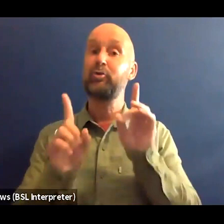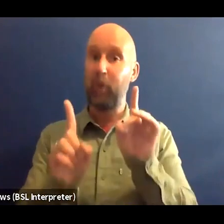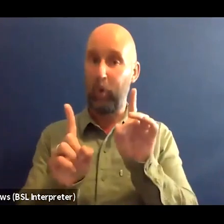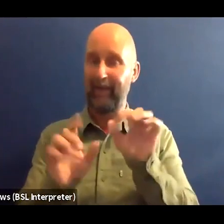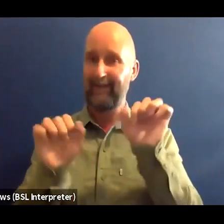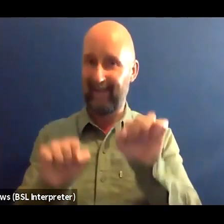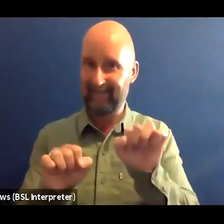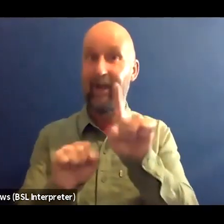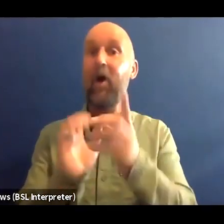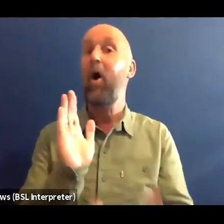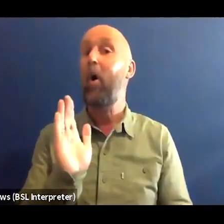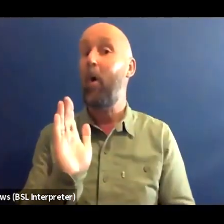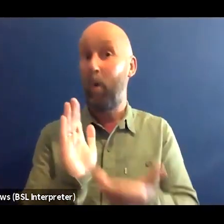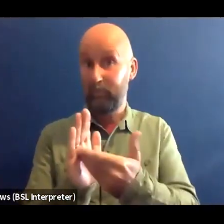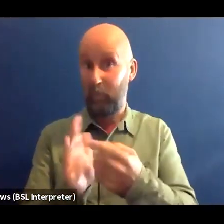yeah. Also,